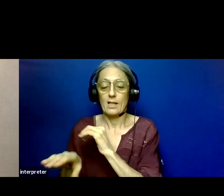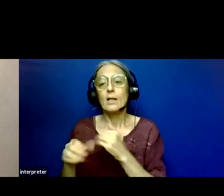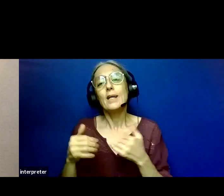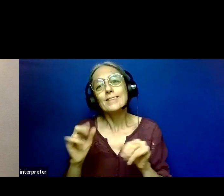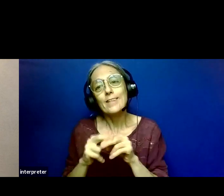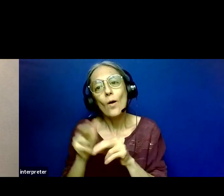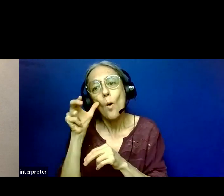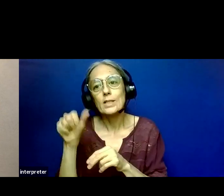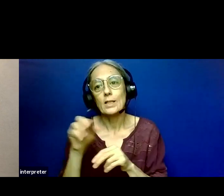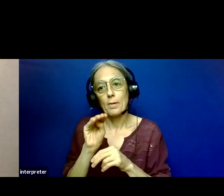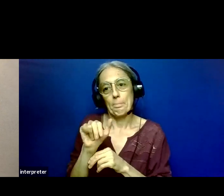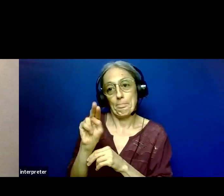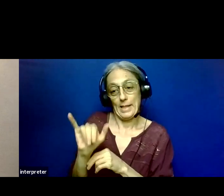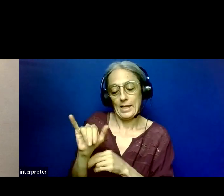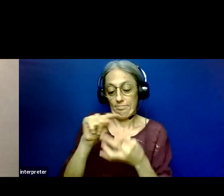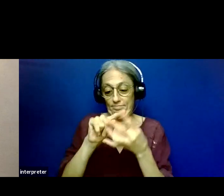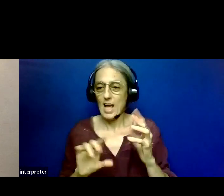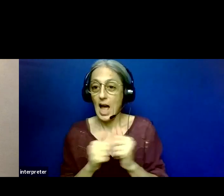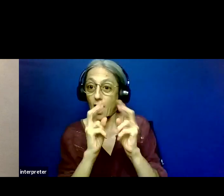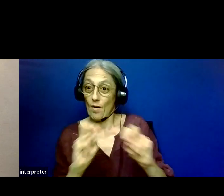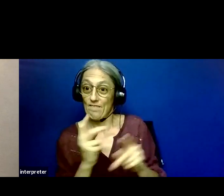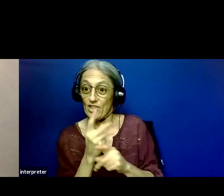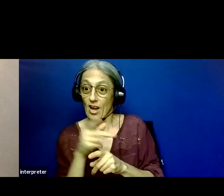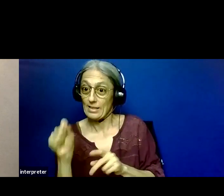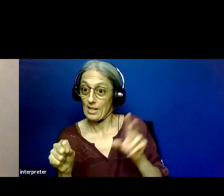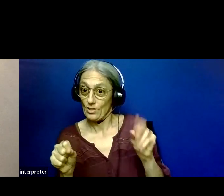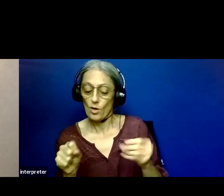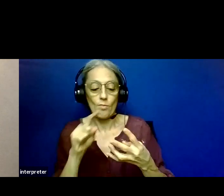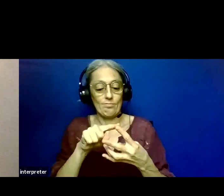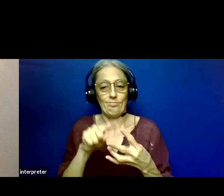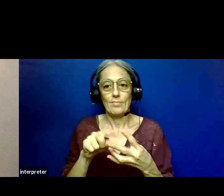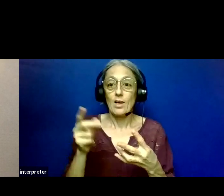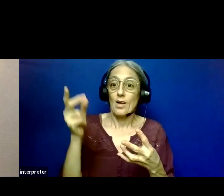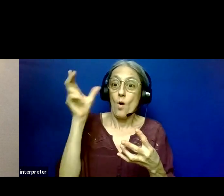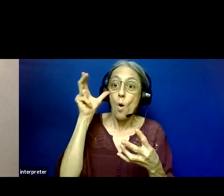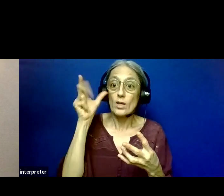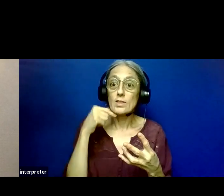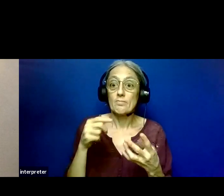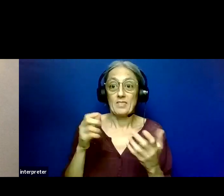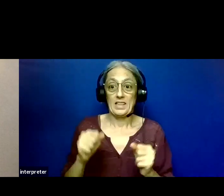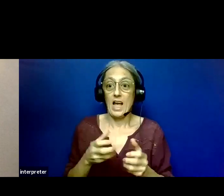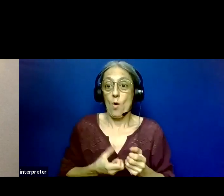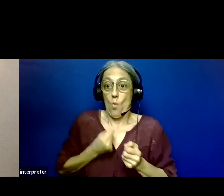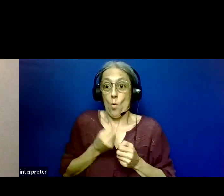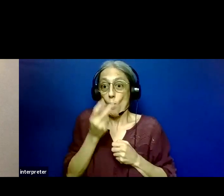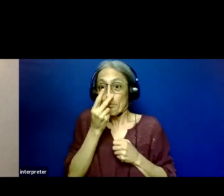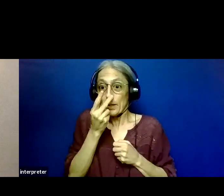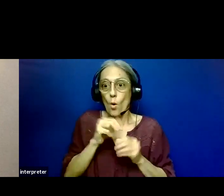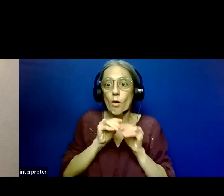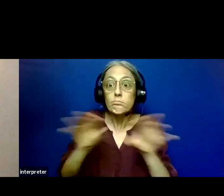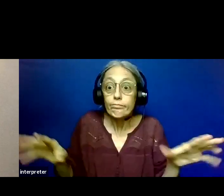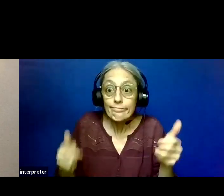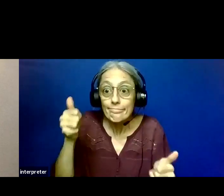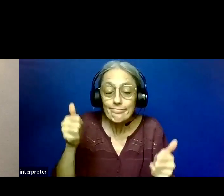horse. It's whether the horse is housebroken, because that would be kind of tragic if it were, whether the horse is under the